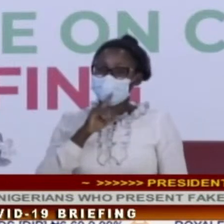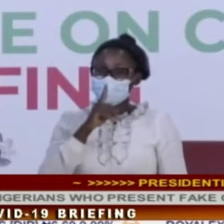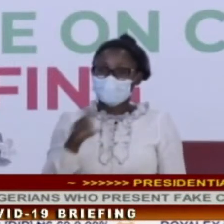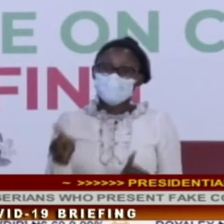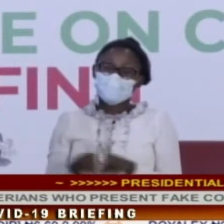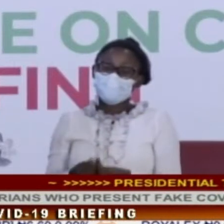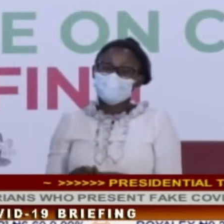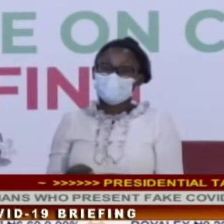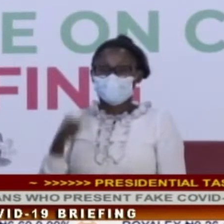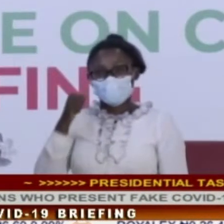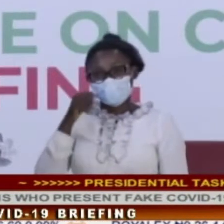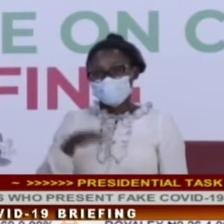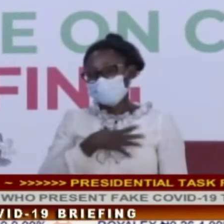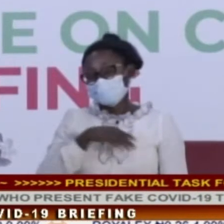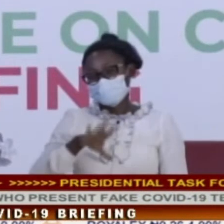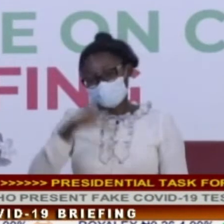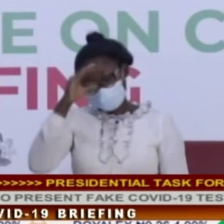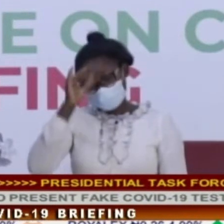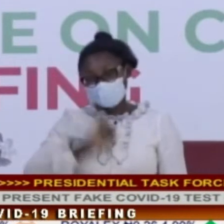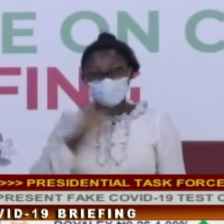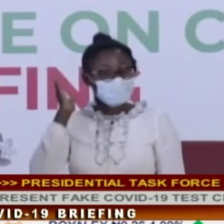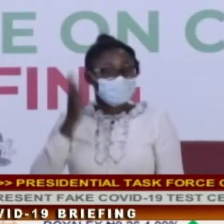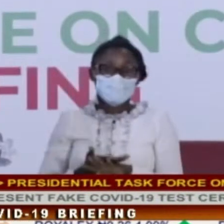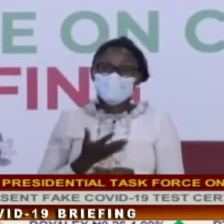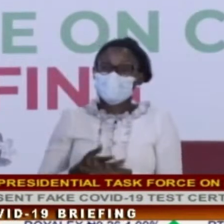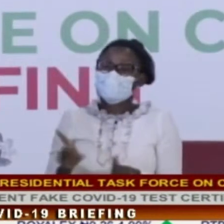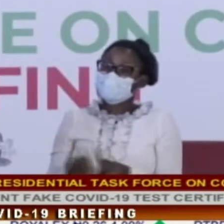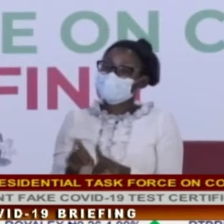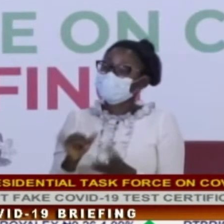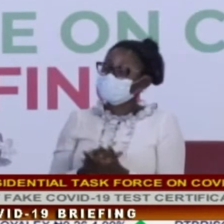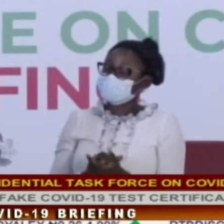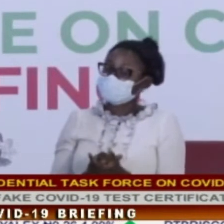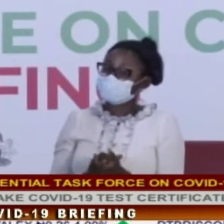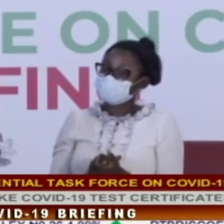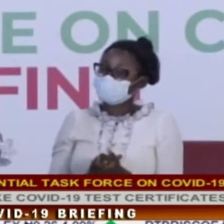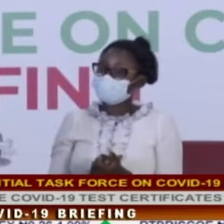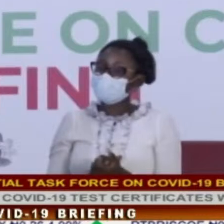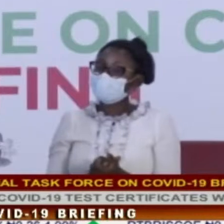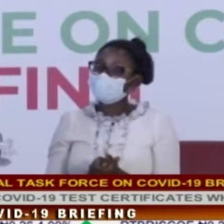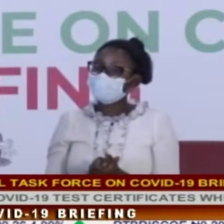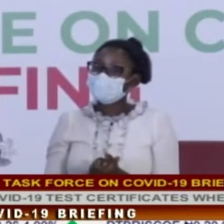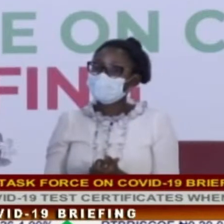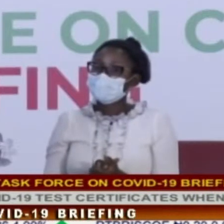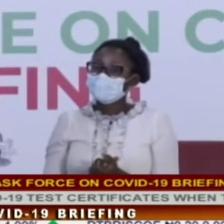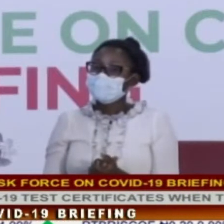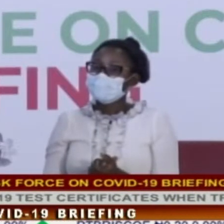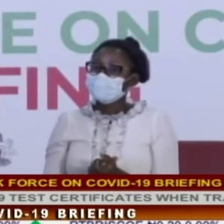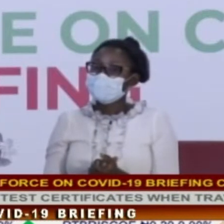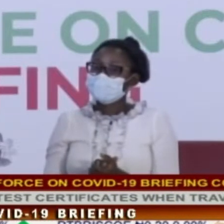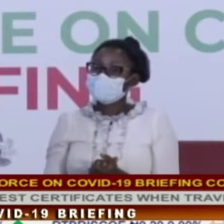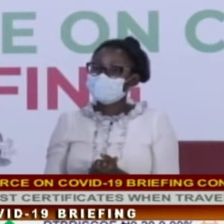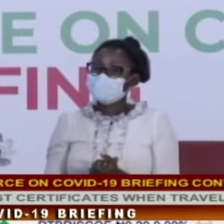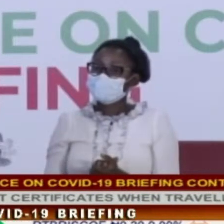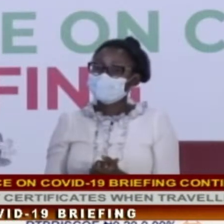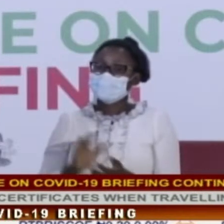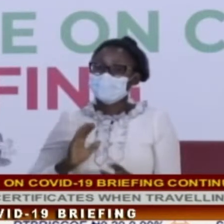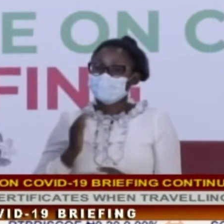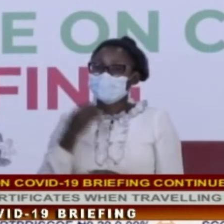When we had the briefing, the last briefing, which was, I think, on, was it Tuesday or